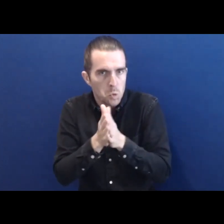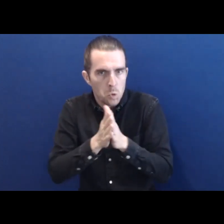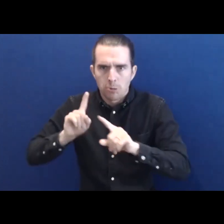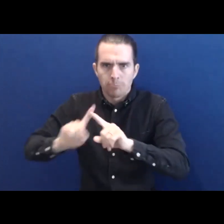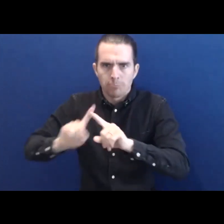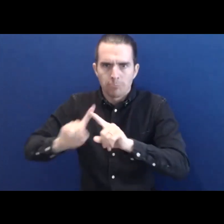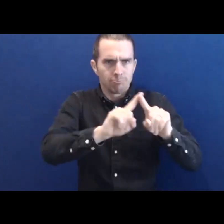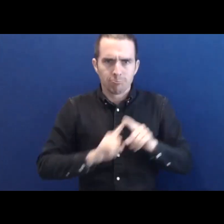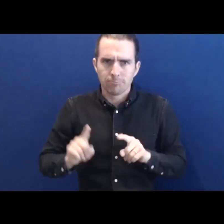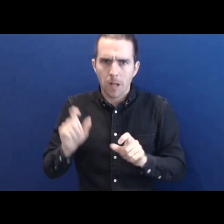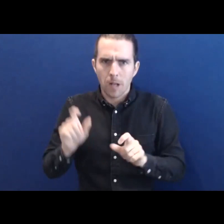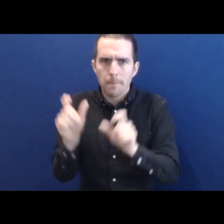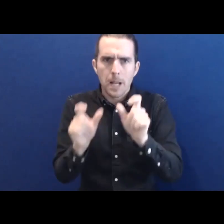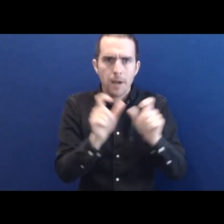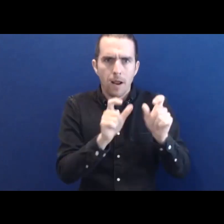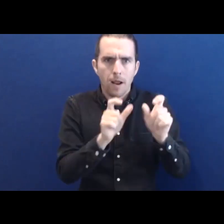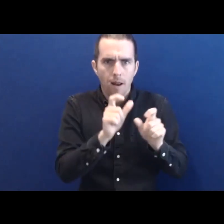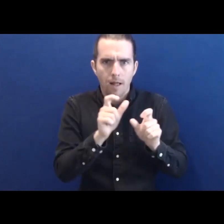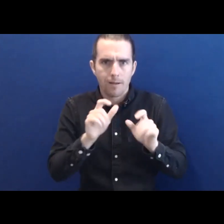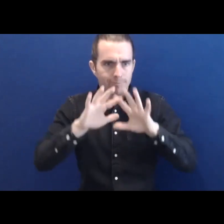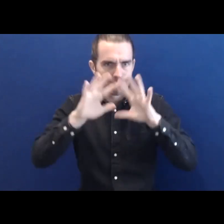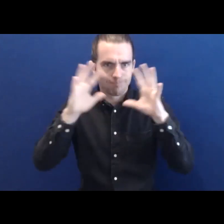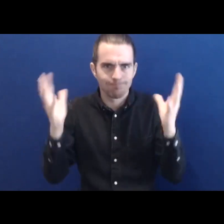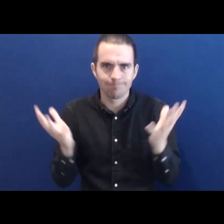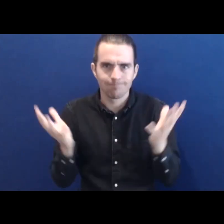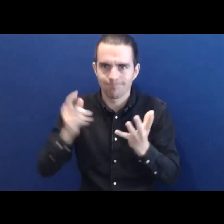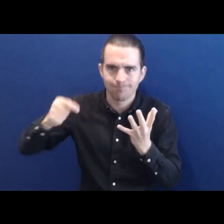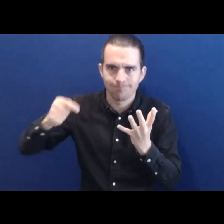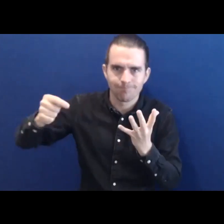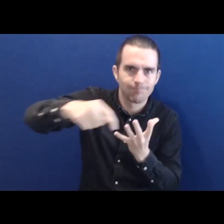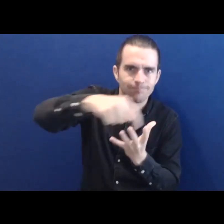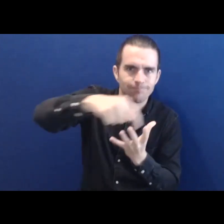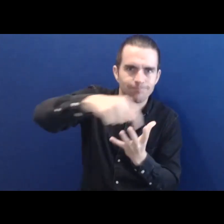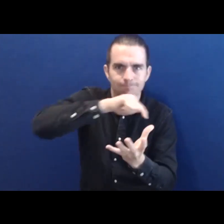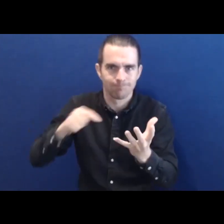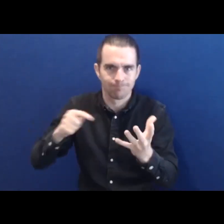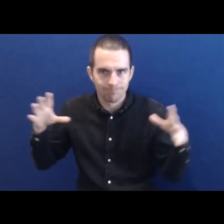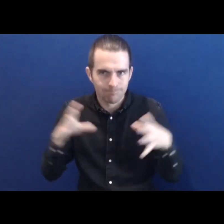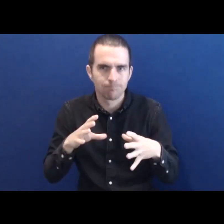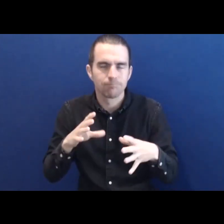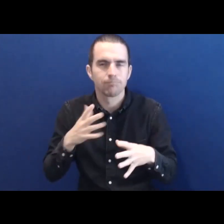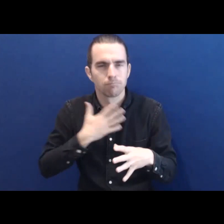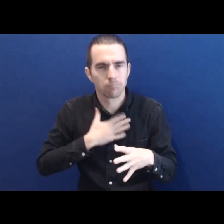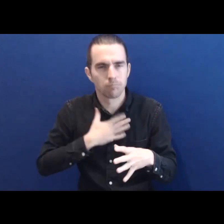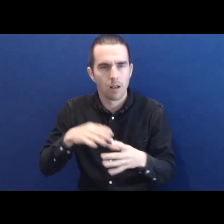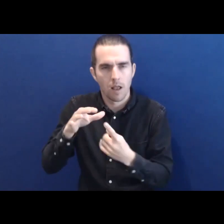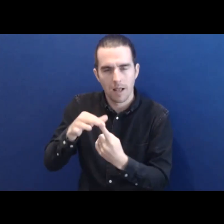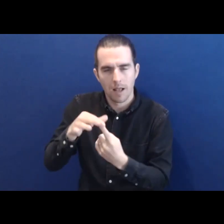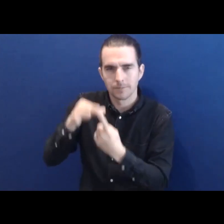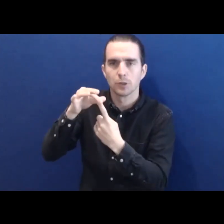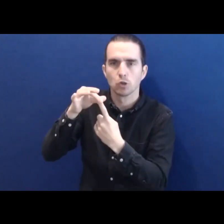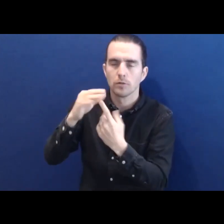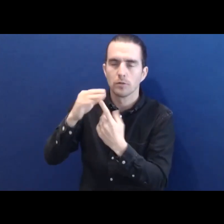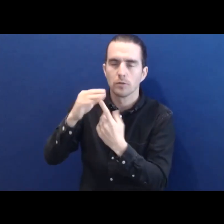special thank you to our participant from Fiji, for who it is already past 10 in the evening and who is